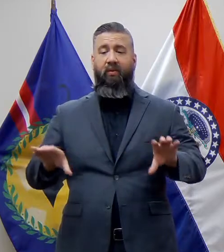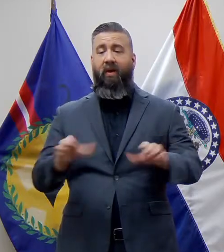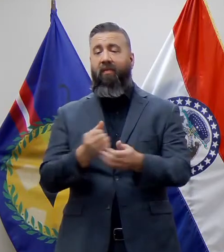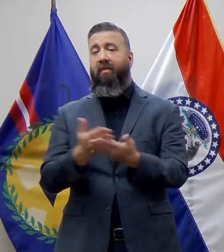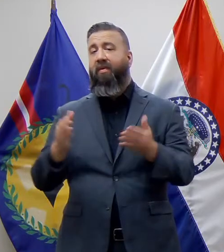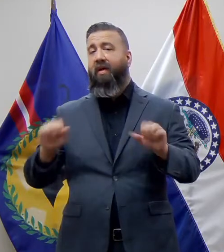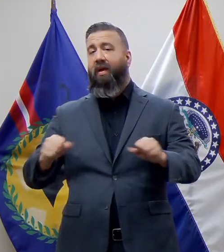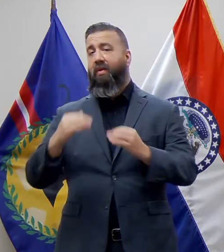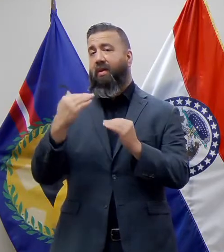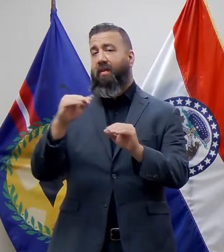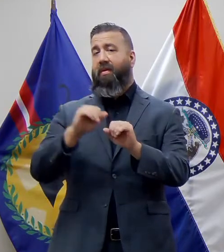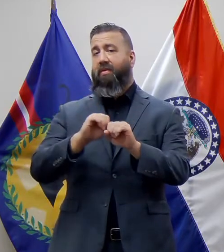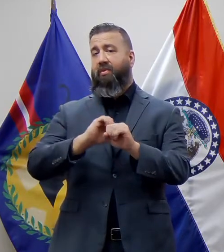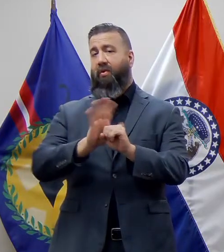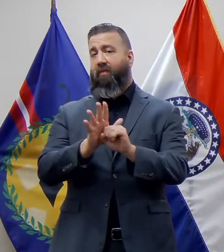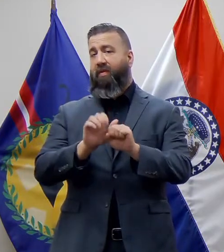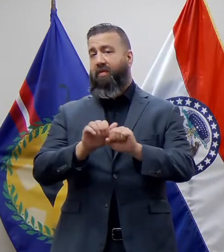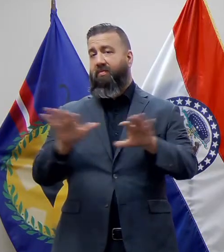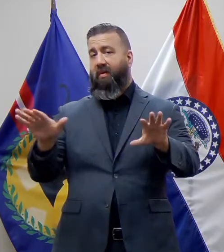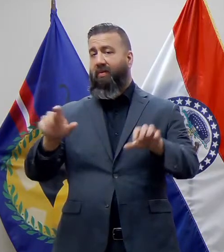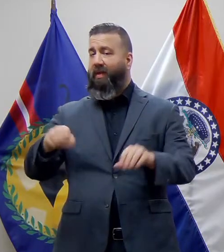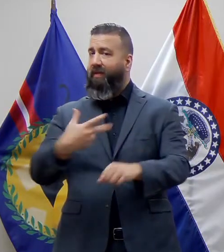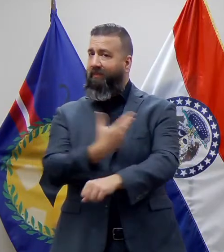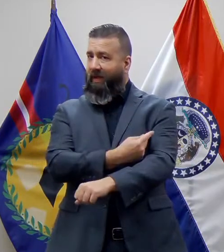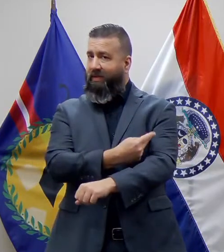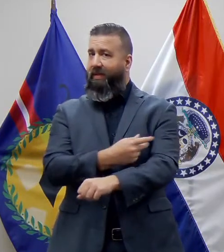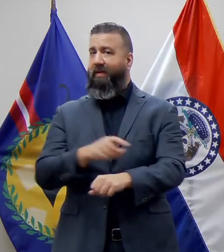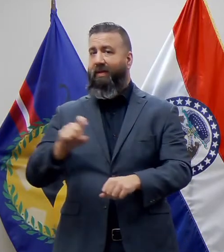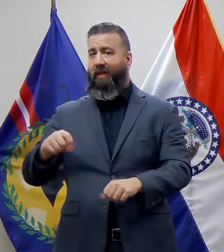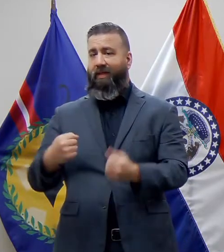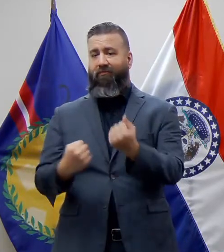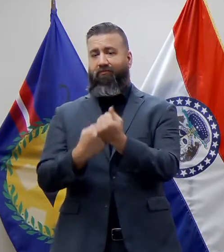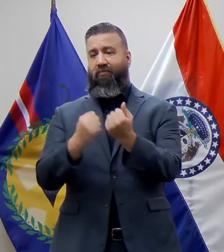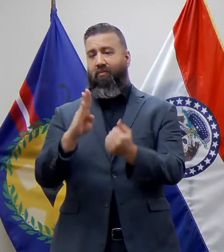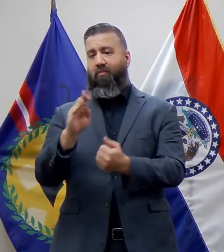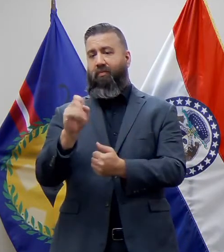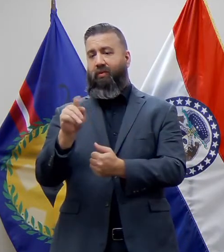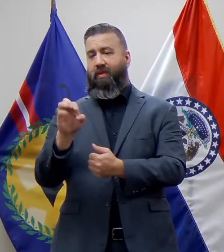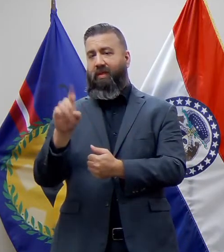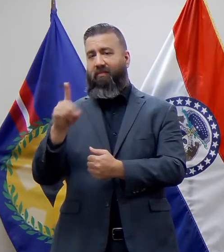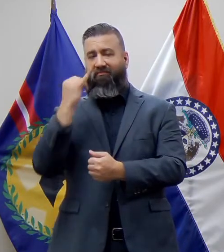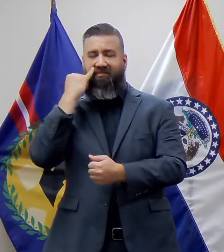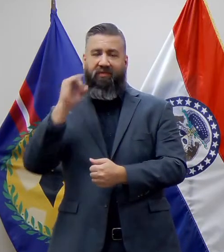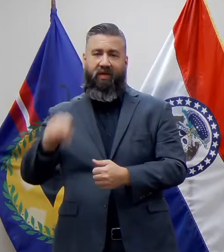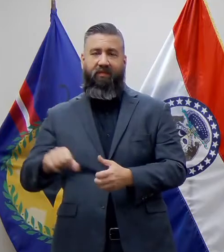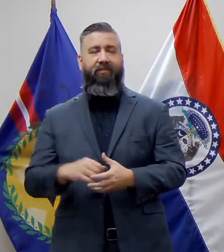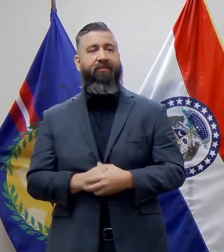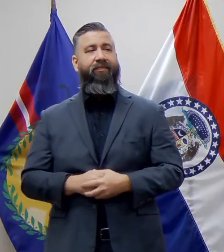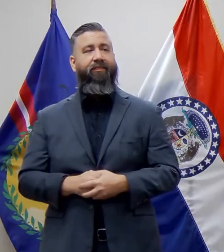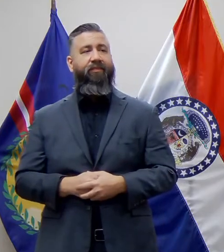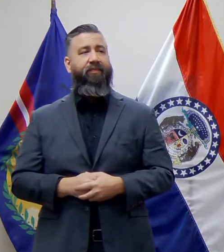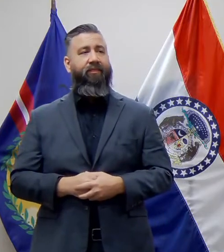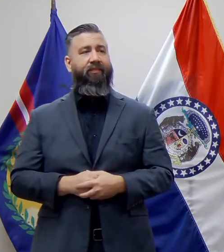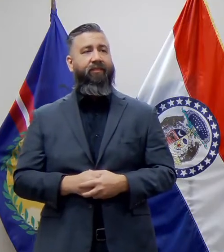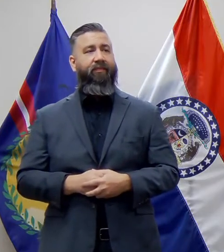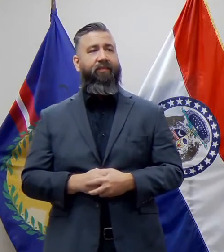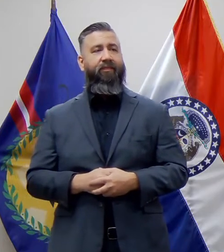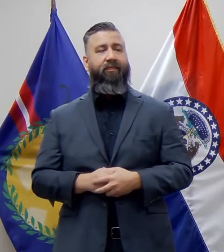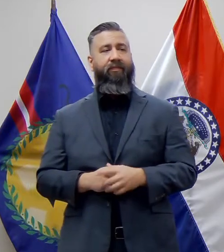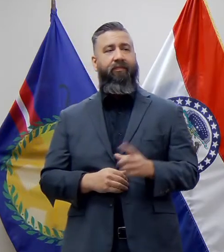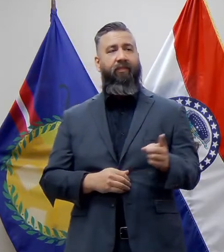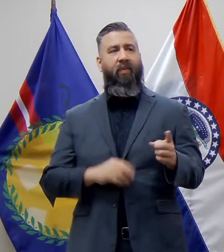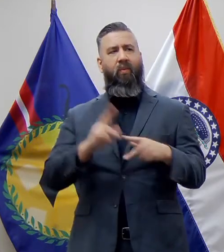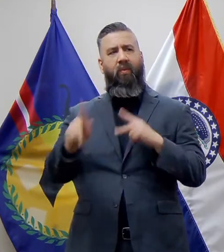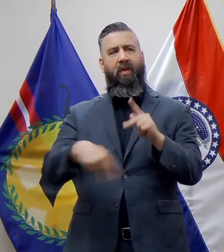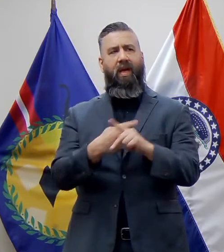limit the spread of COVID in the community, and we need to get vaccinated, and we need to get boosted if we're eligible. What kind of policies does the county have